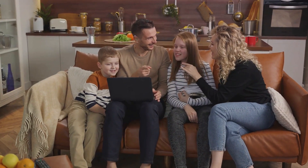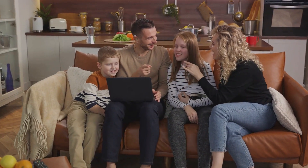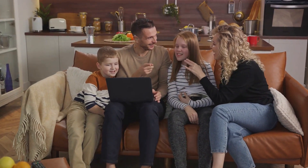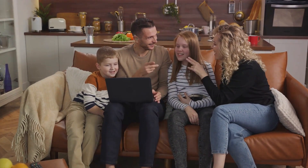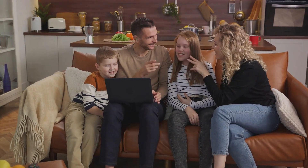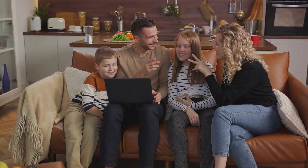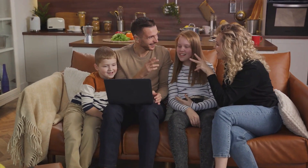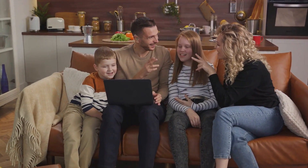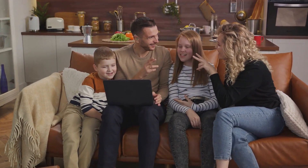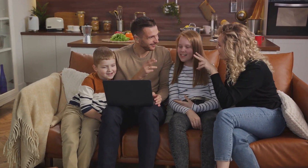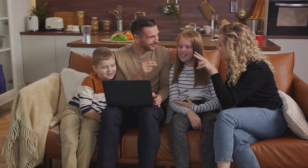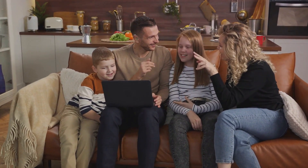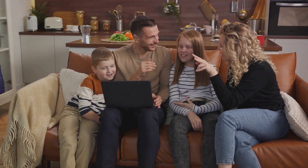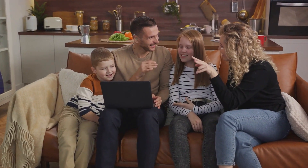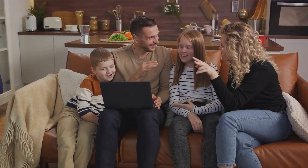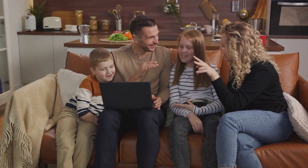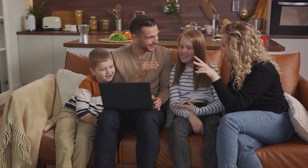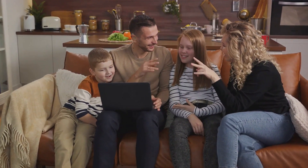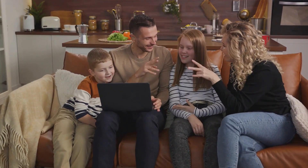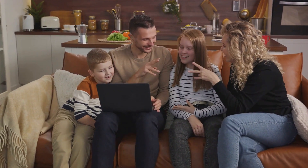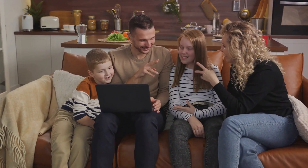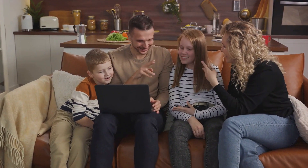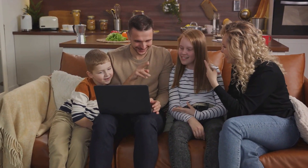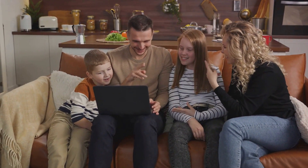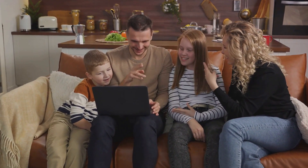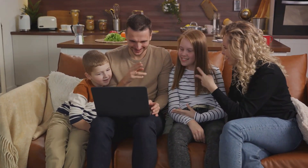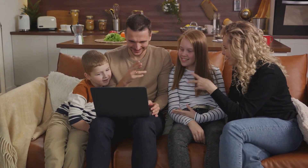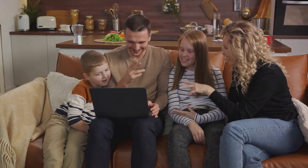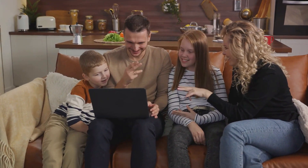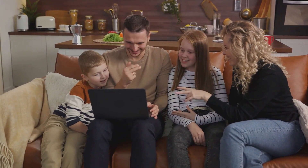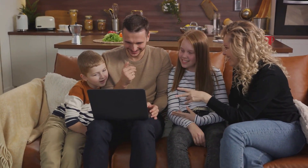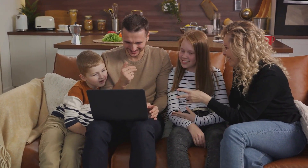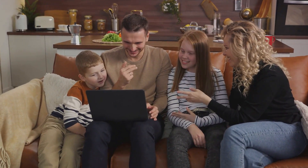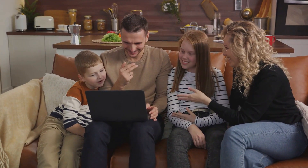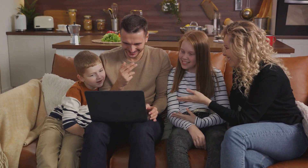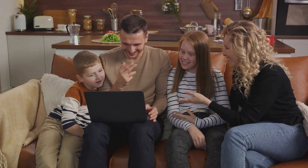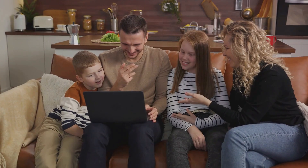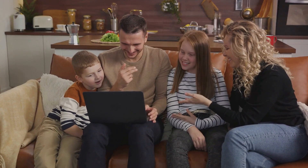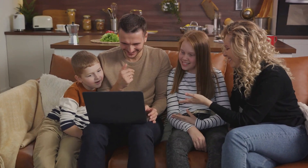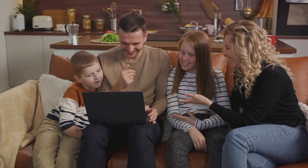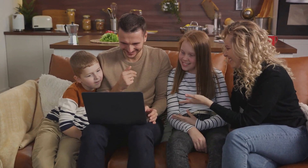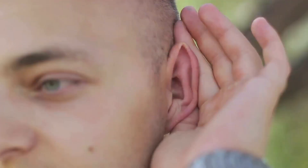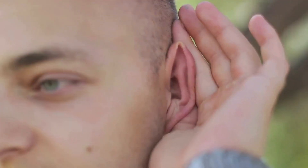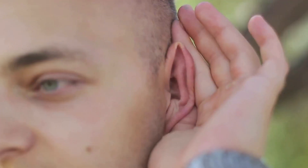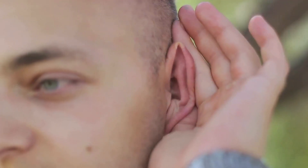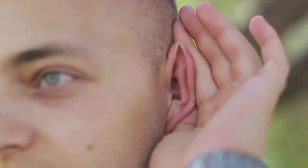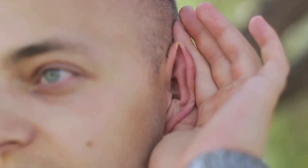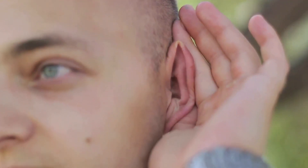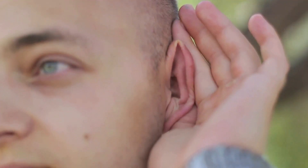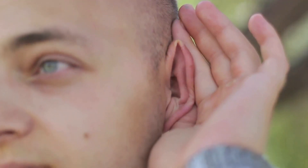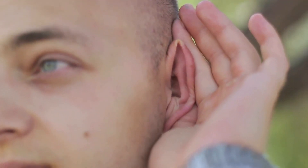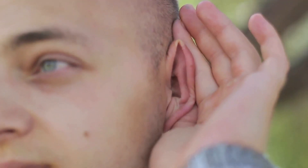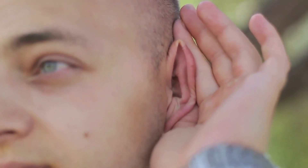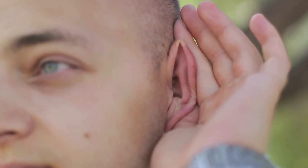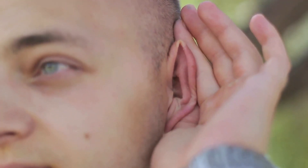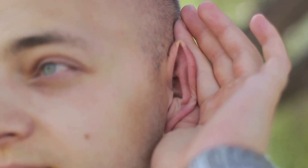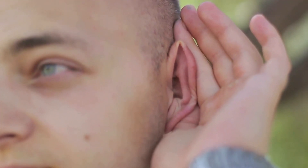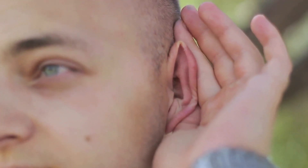acknowledging its legitimacy as a language. This fostered a more inclusive environment for deaf students, enabling them to participate more fully in their